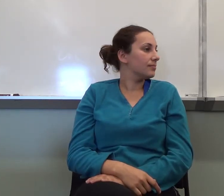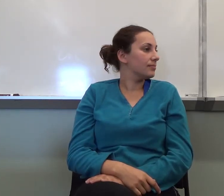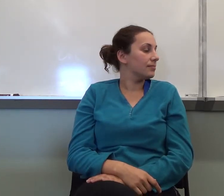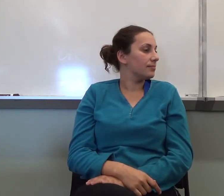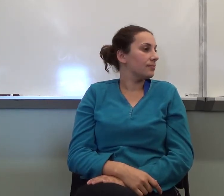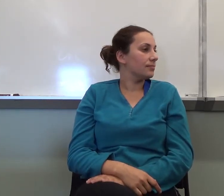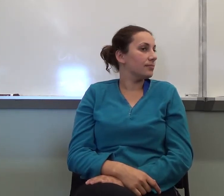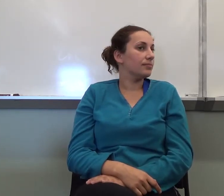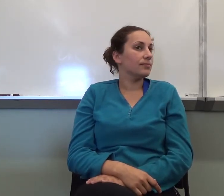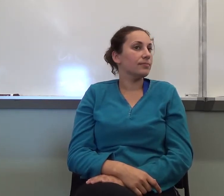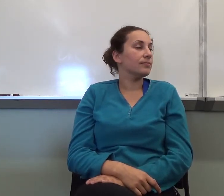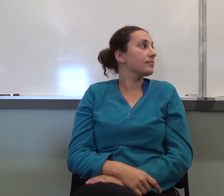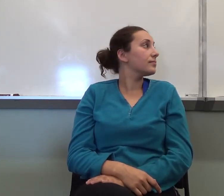This is the primary way that